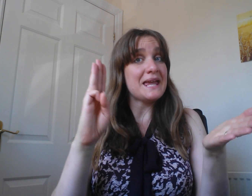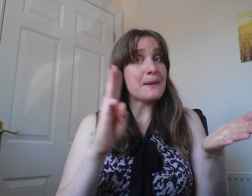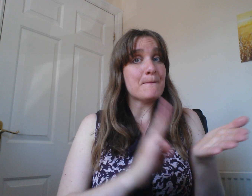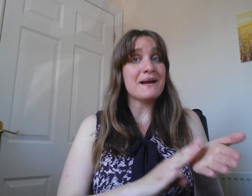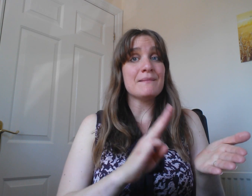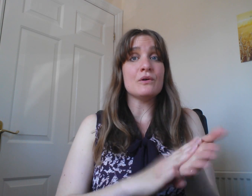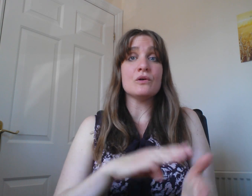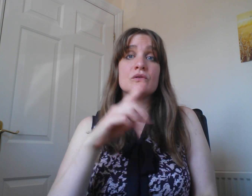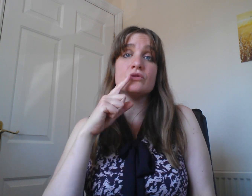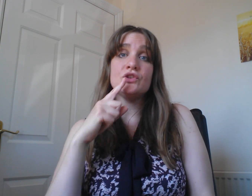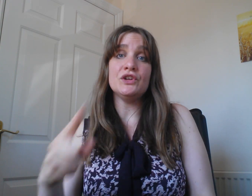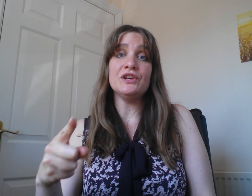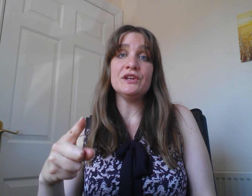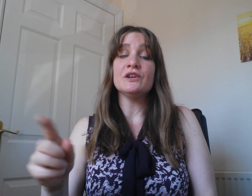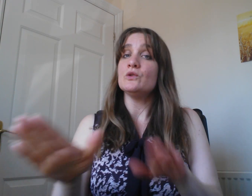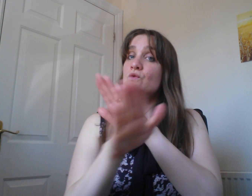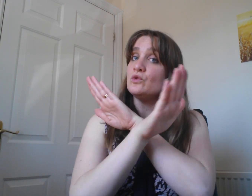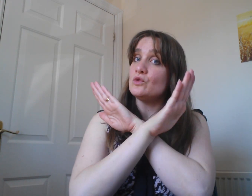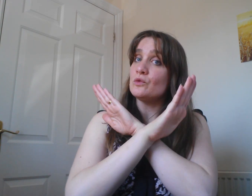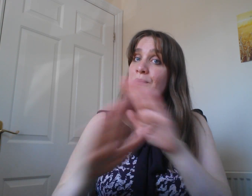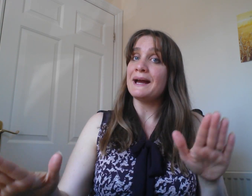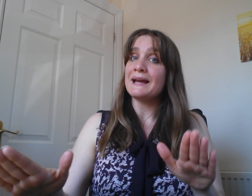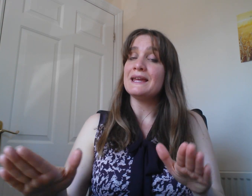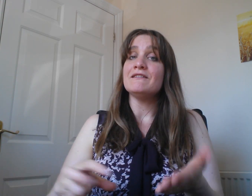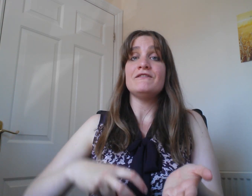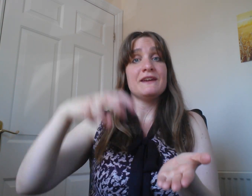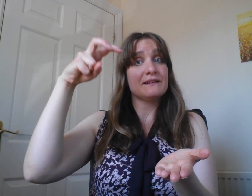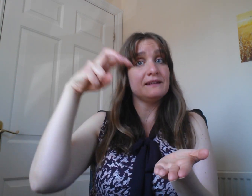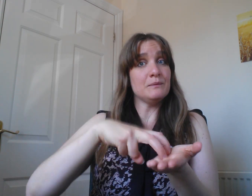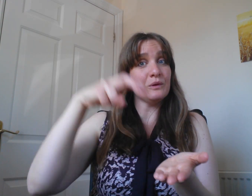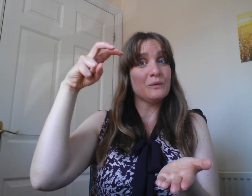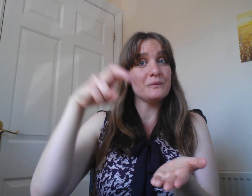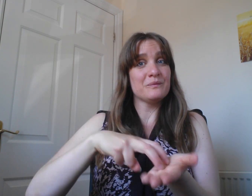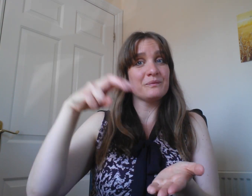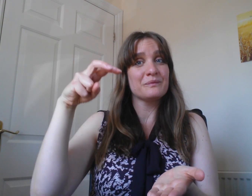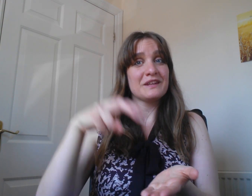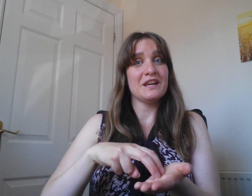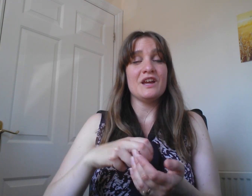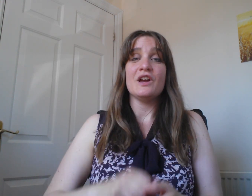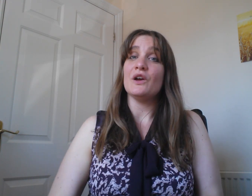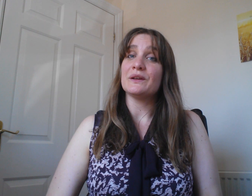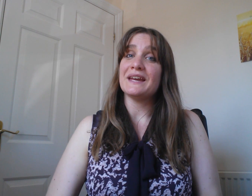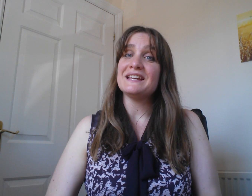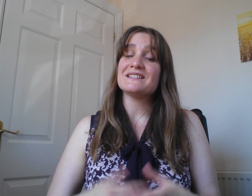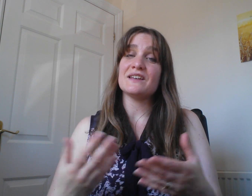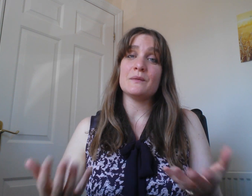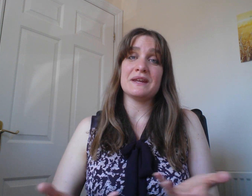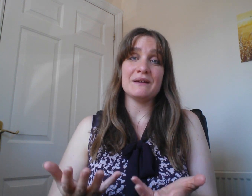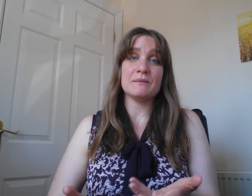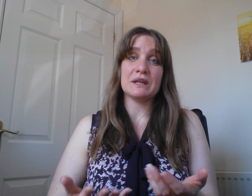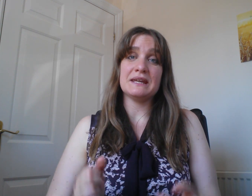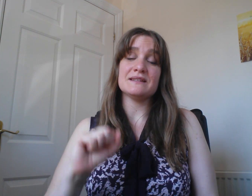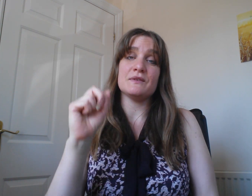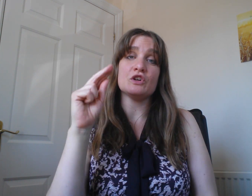Et maman dit de ne pas faire des bonds. Okay, so then we count the monkeys and we've got